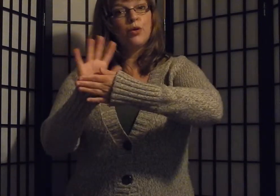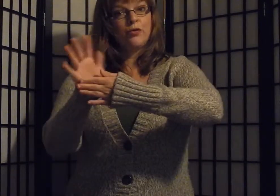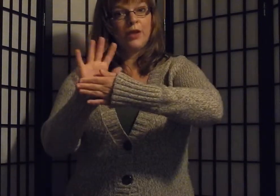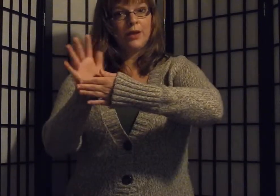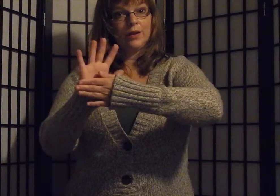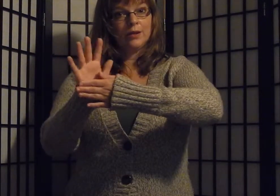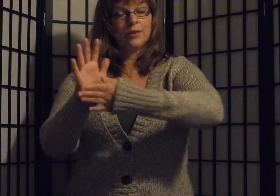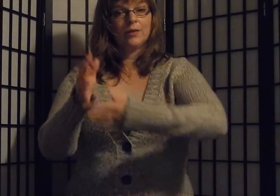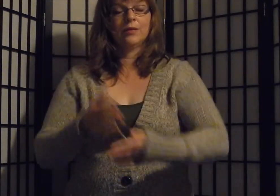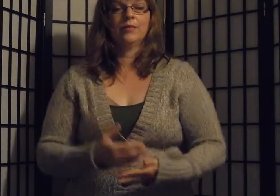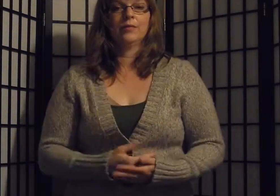movie,